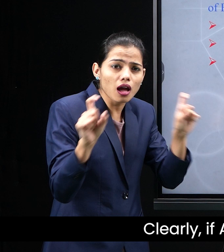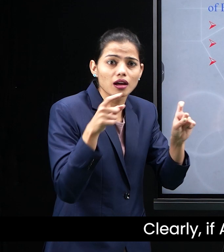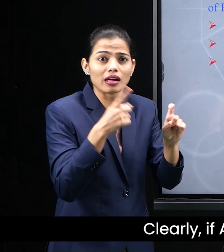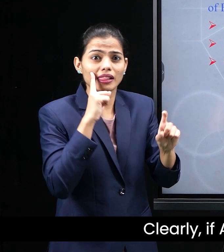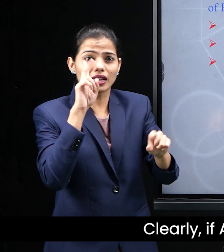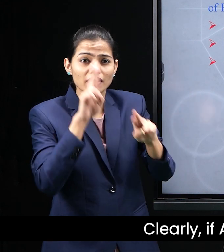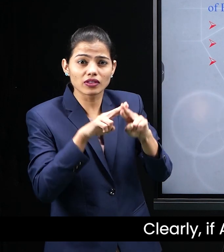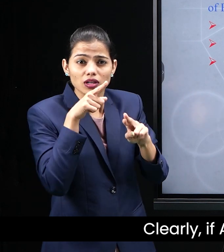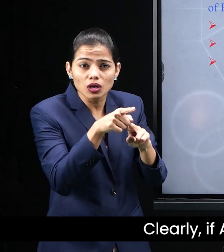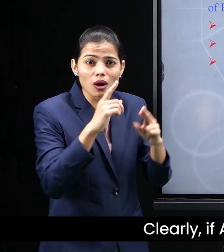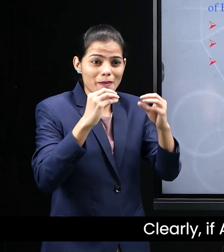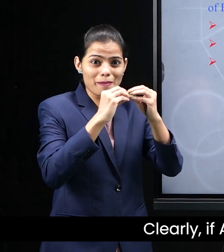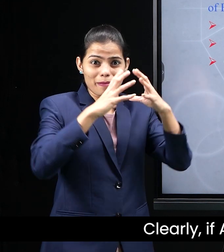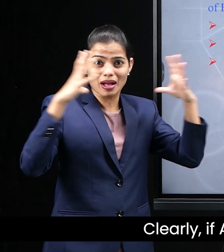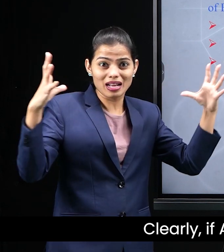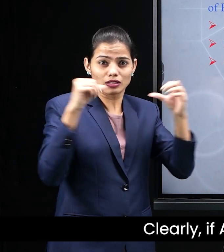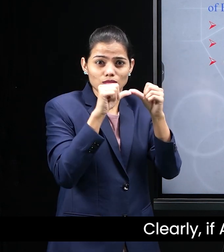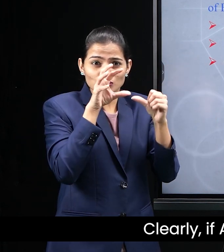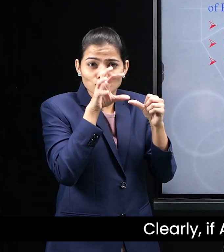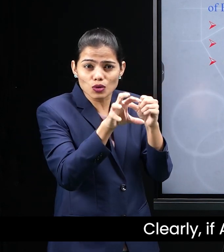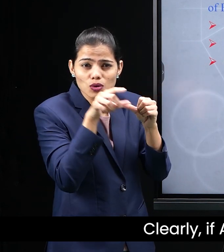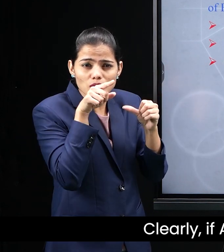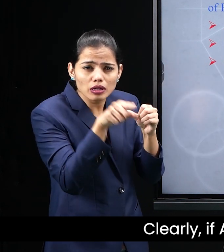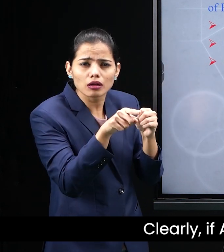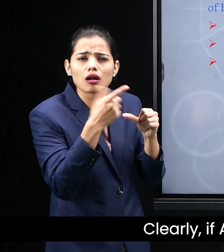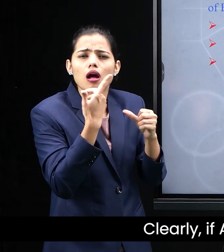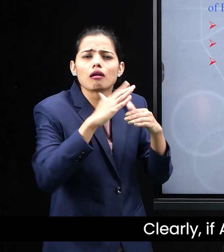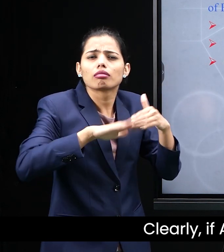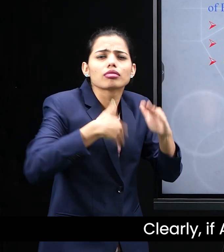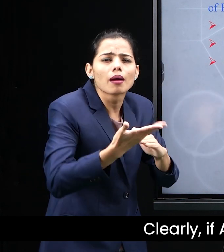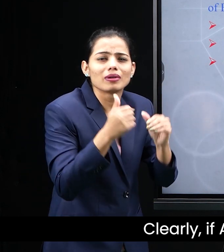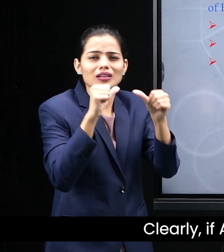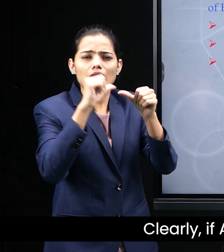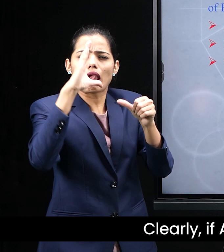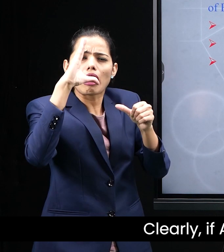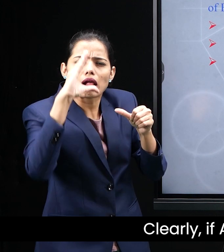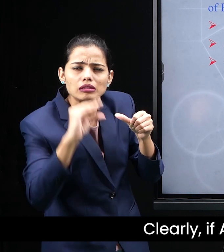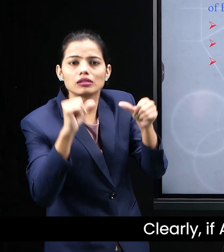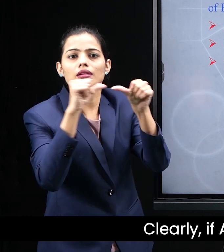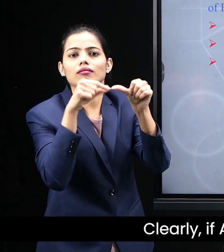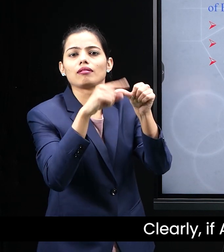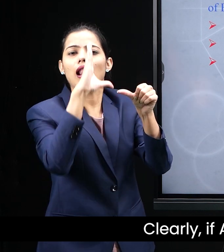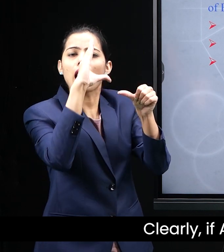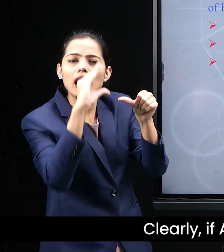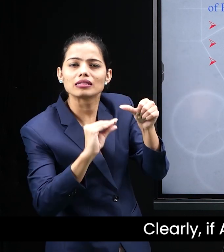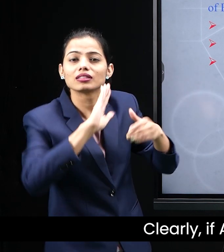Clearly, if A is a subset of B, then n of A less than or equal to n of B.